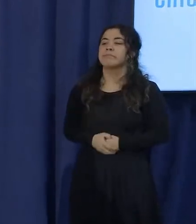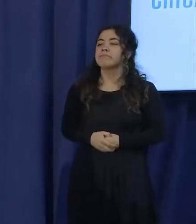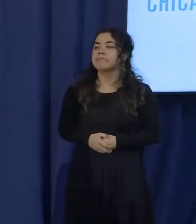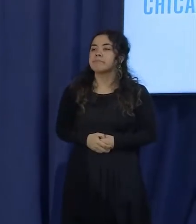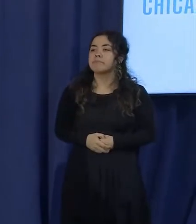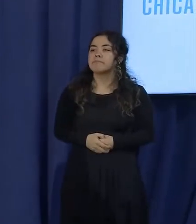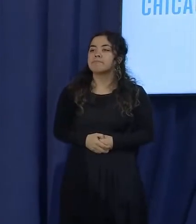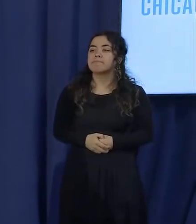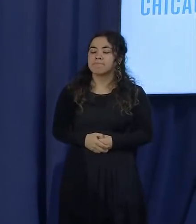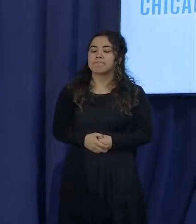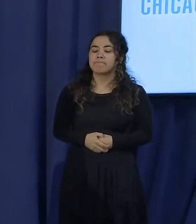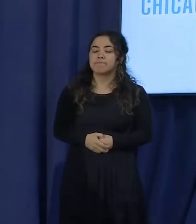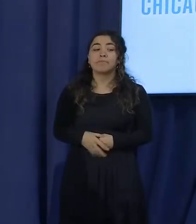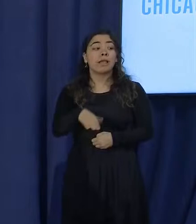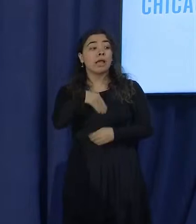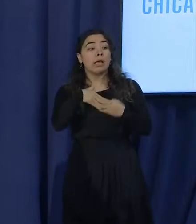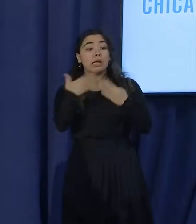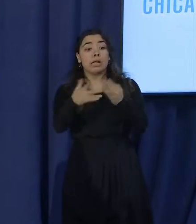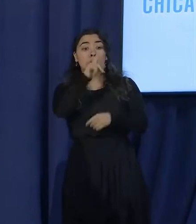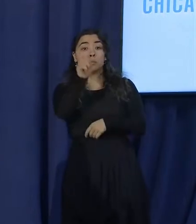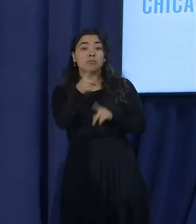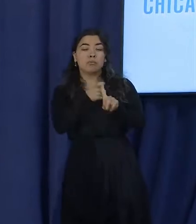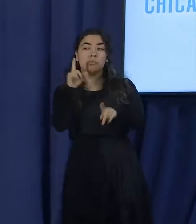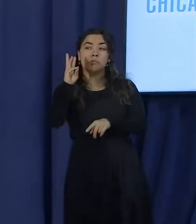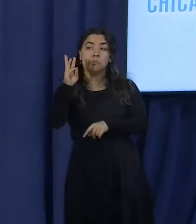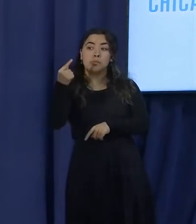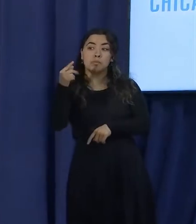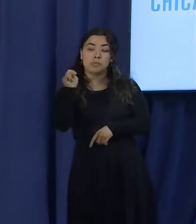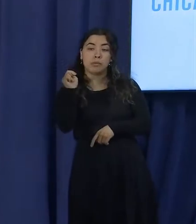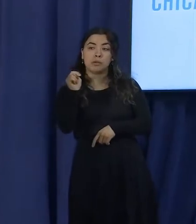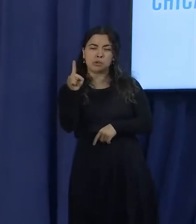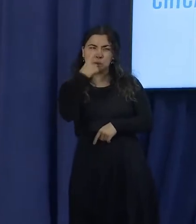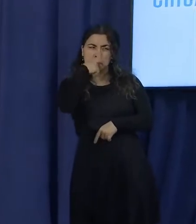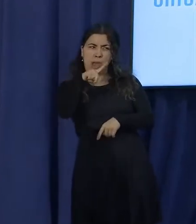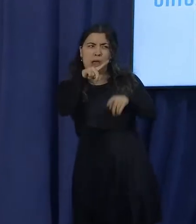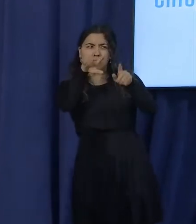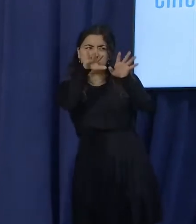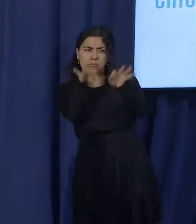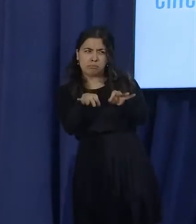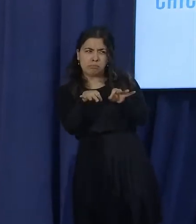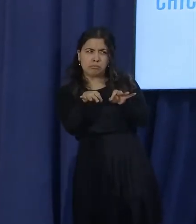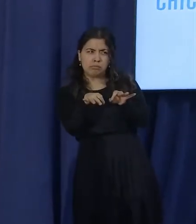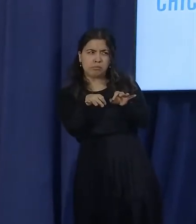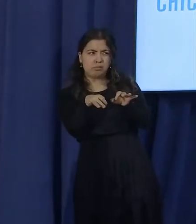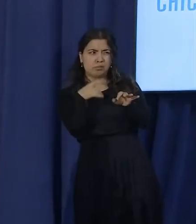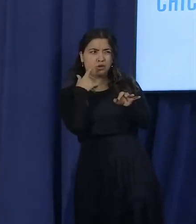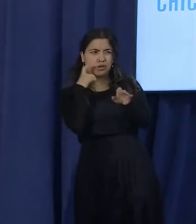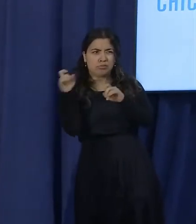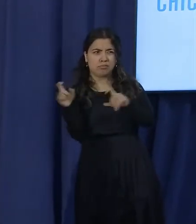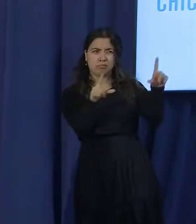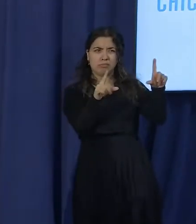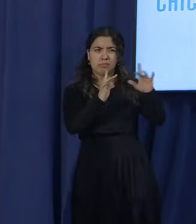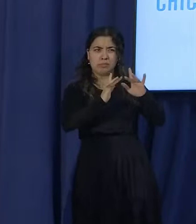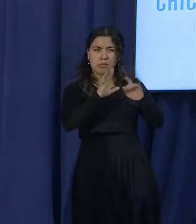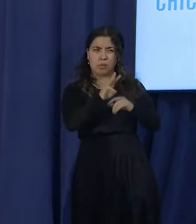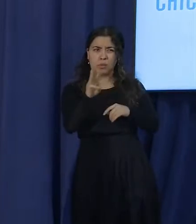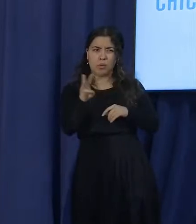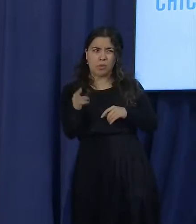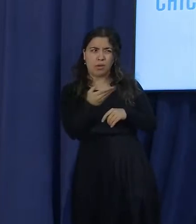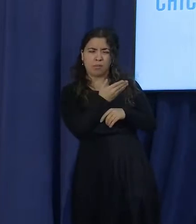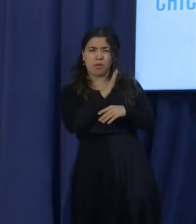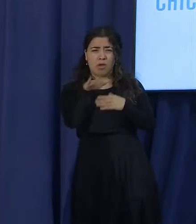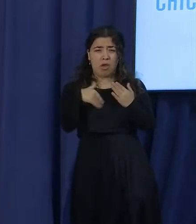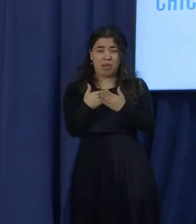WGN. Can you mention that when we went on the site just now and all of February just